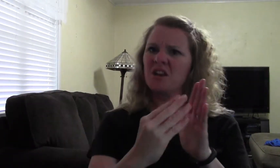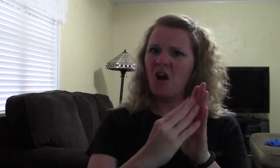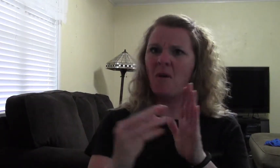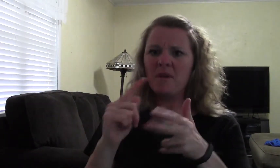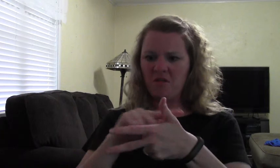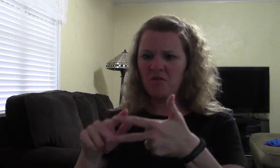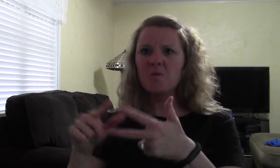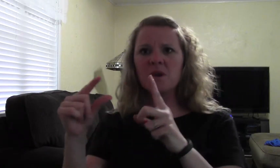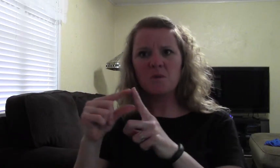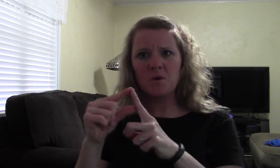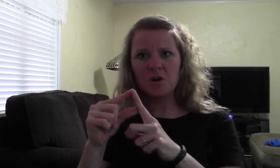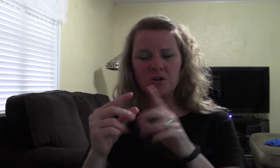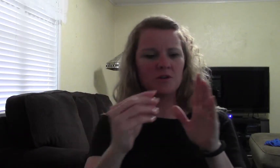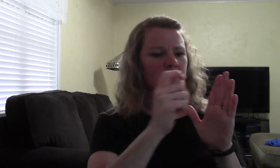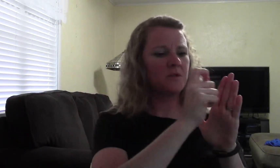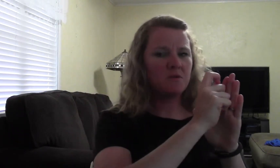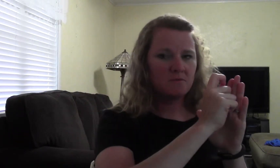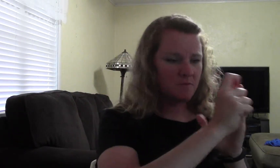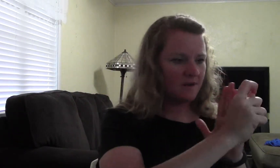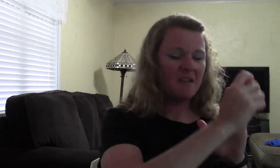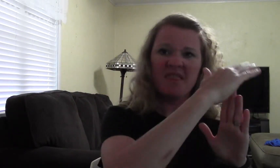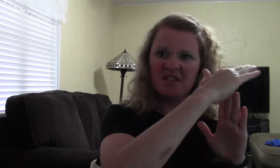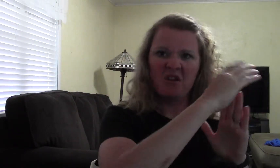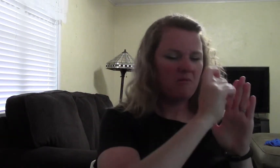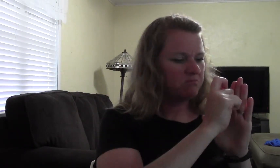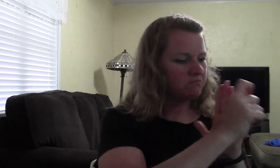arrow. Near the top of the page, put dendrite.